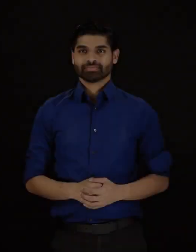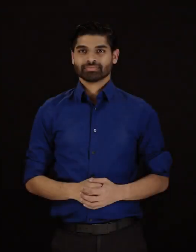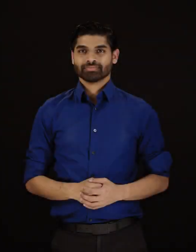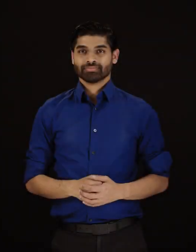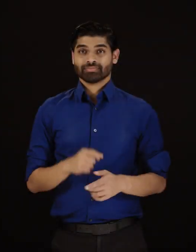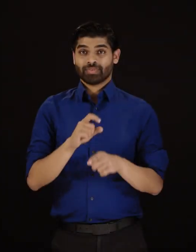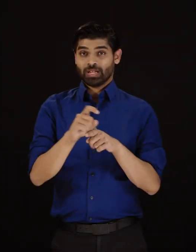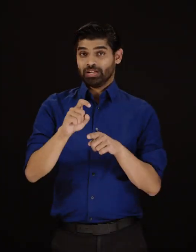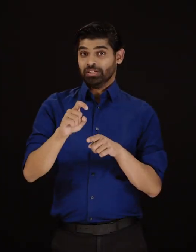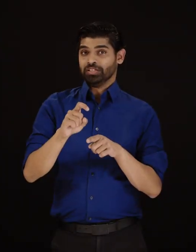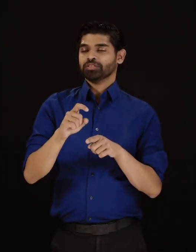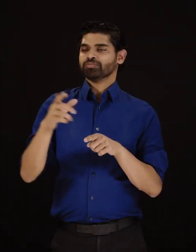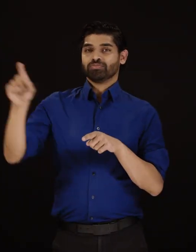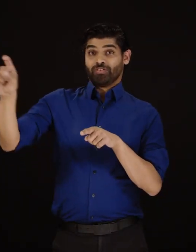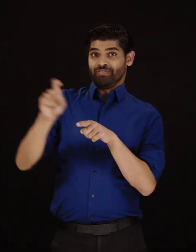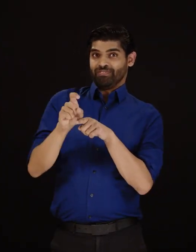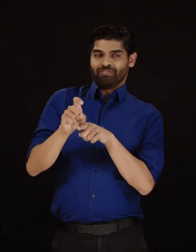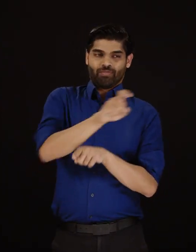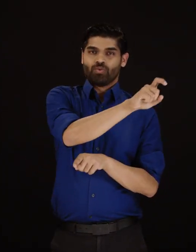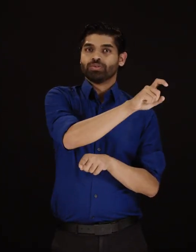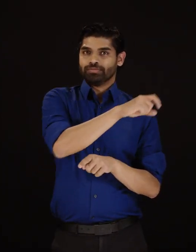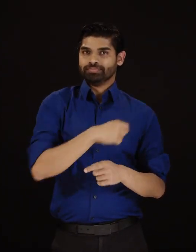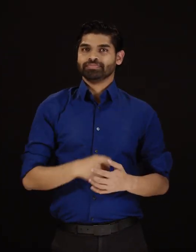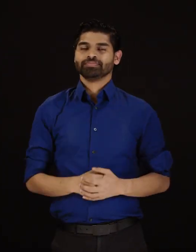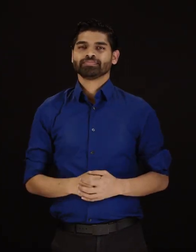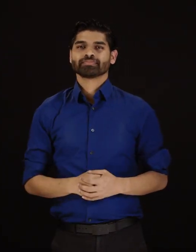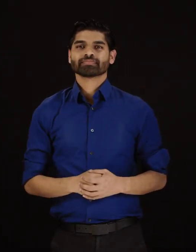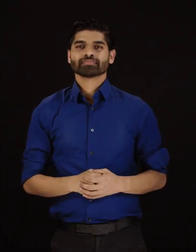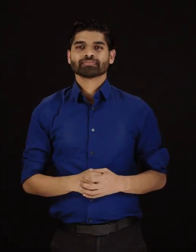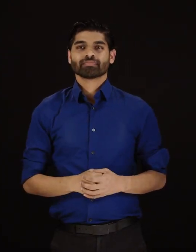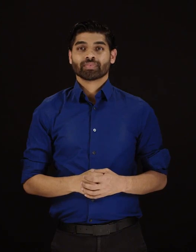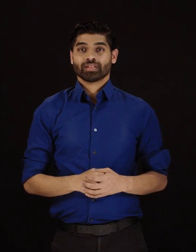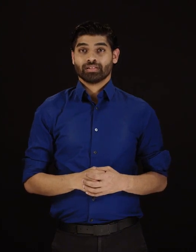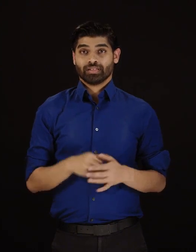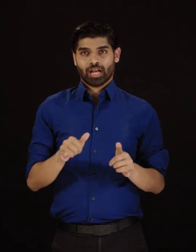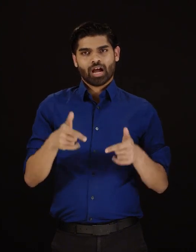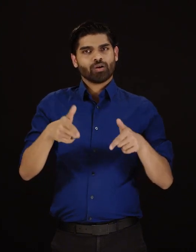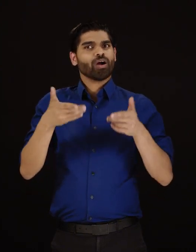Call forwarding allows a customer to forward calls to another telephone number.